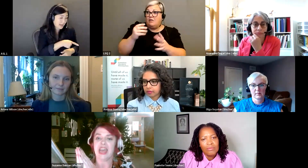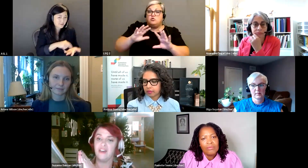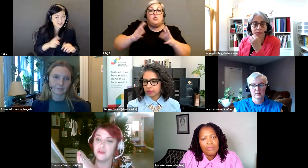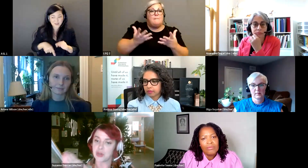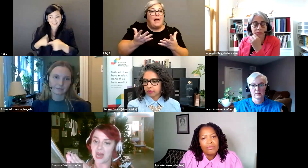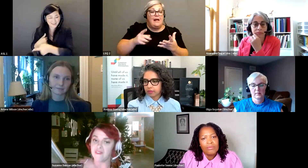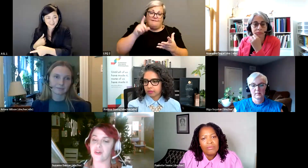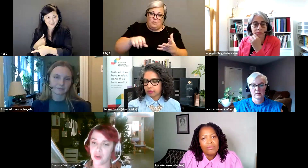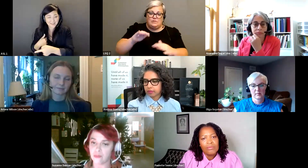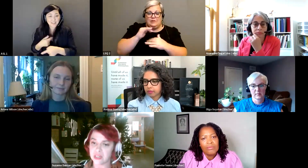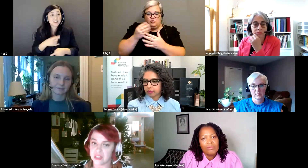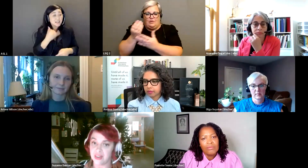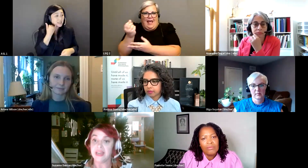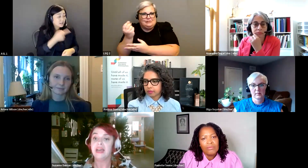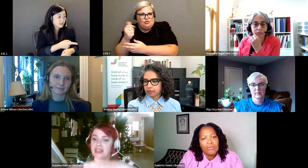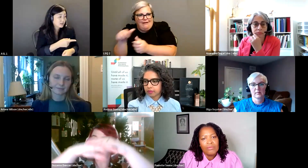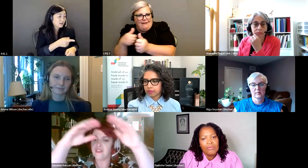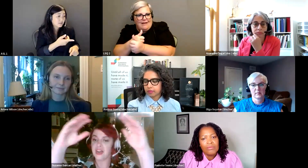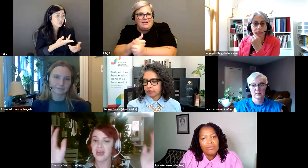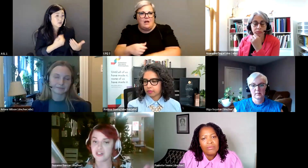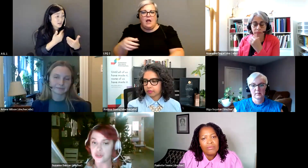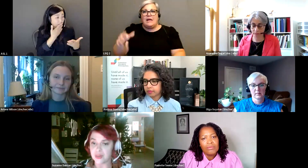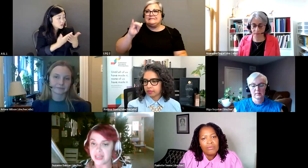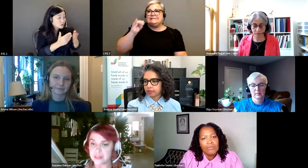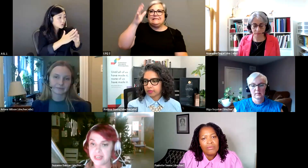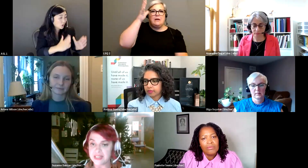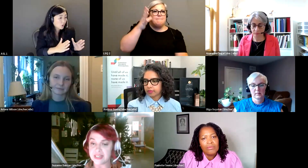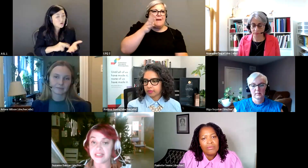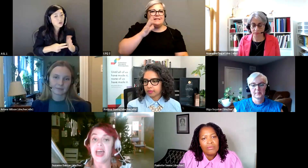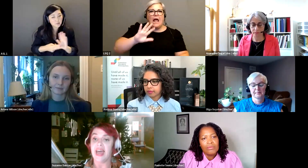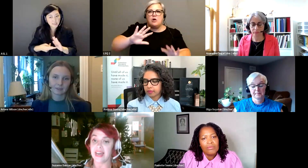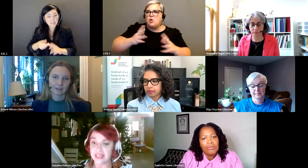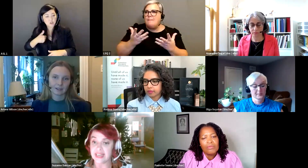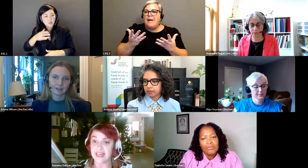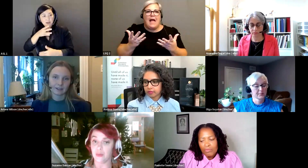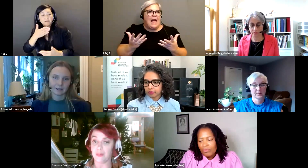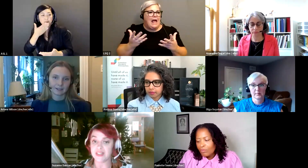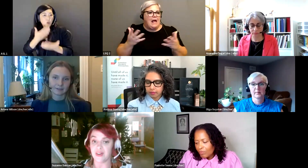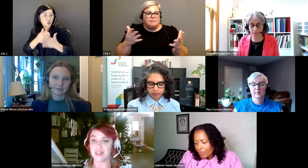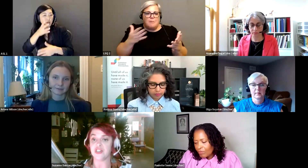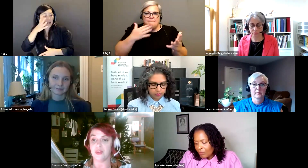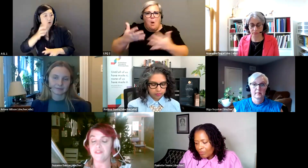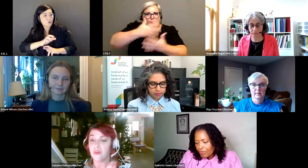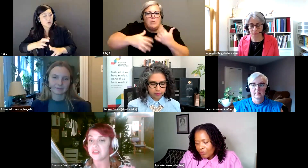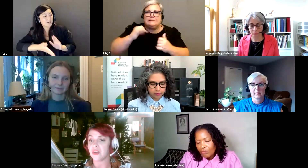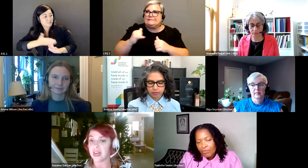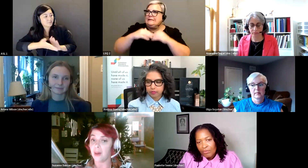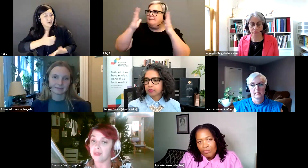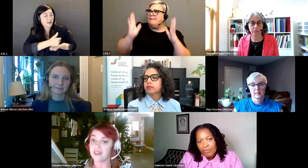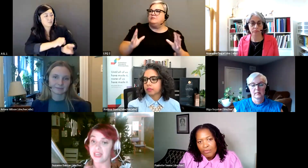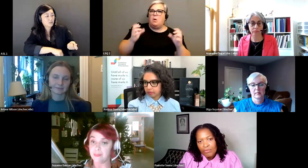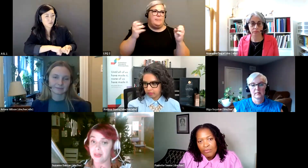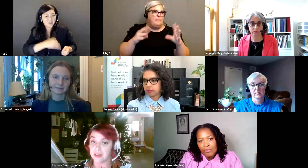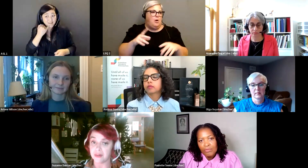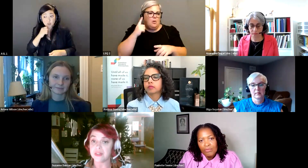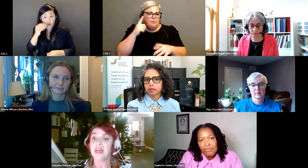experience if you don't have a good home to live in. These are very interrelated pieces. And at the Canadian Women's Foundation, we focused on a couple